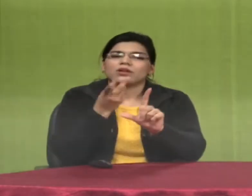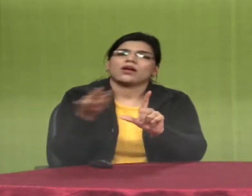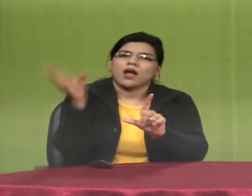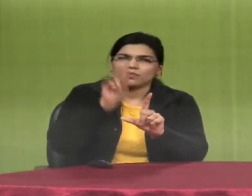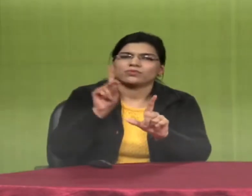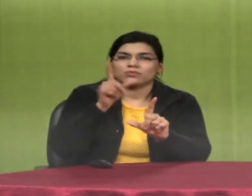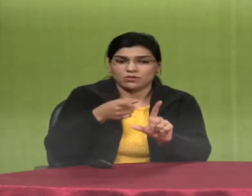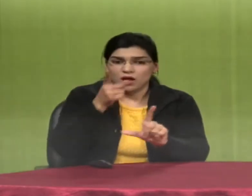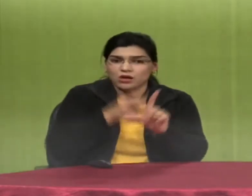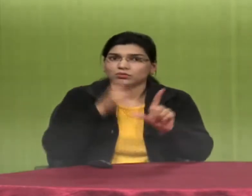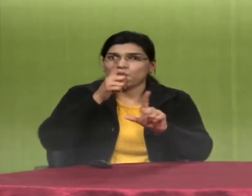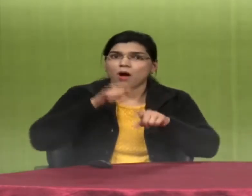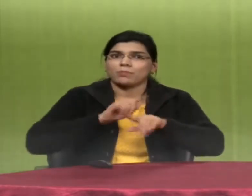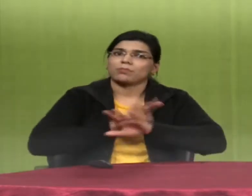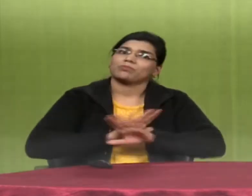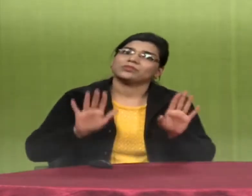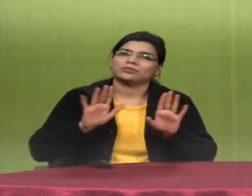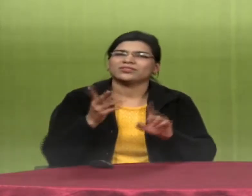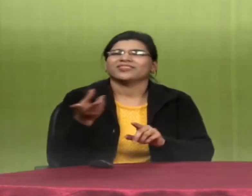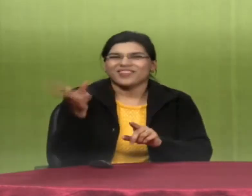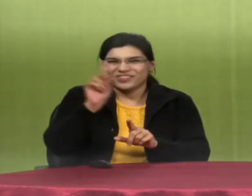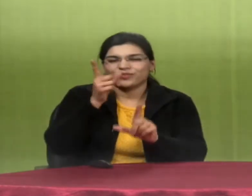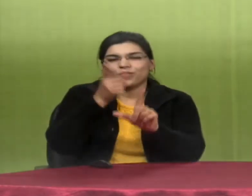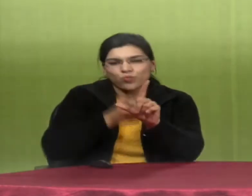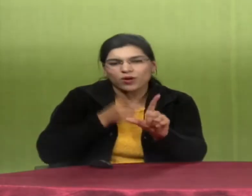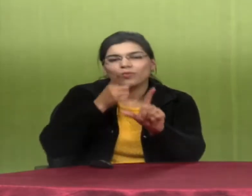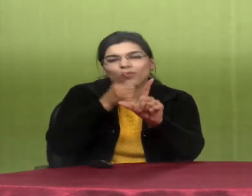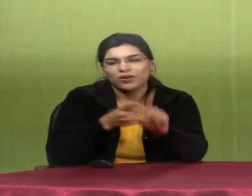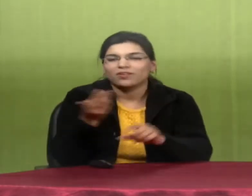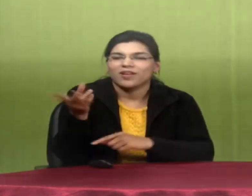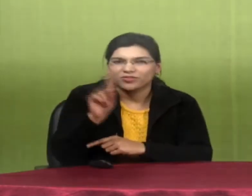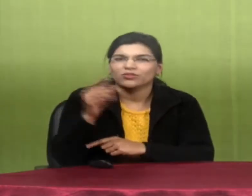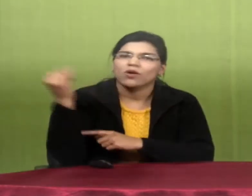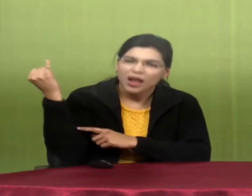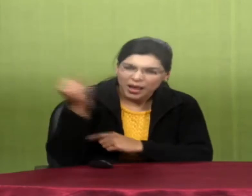Comes years to come, years to pass by.